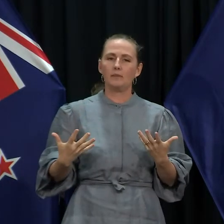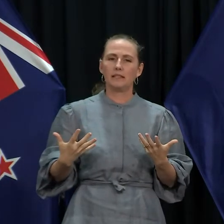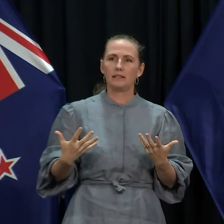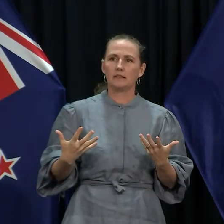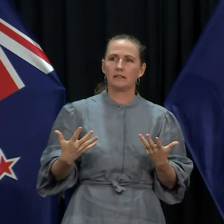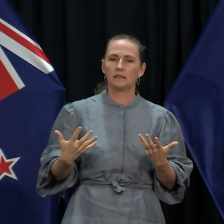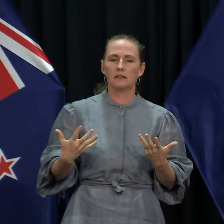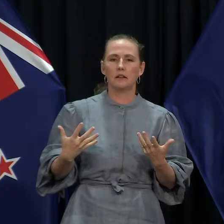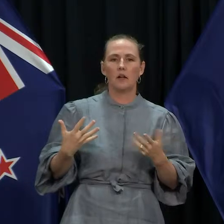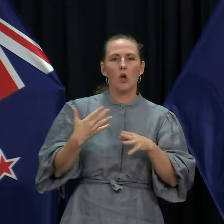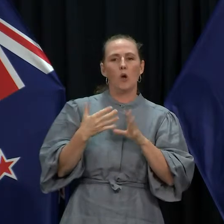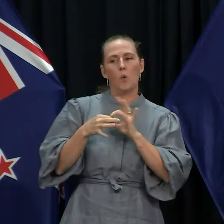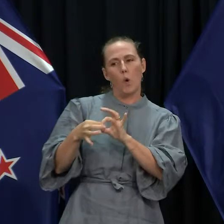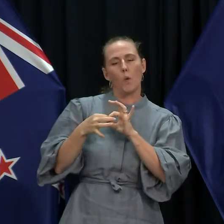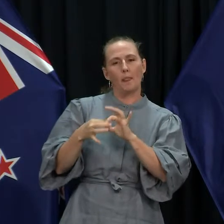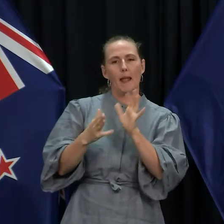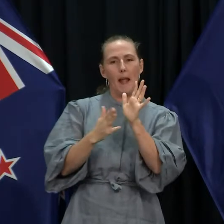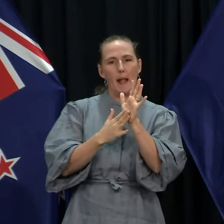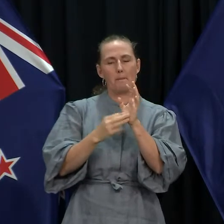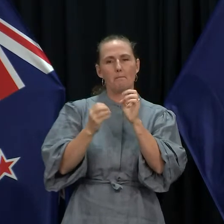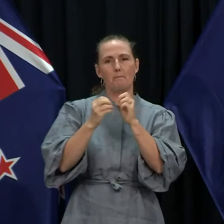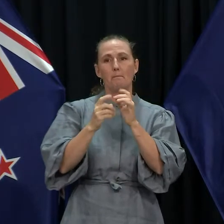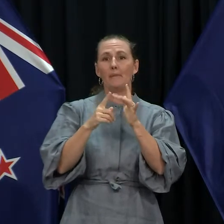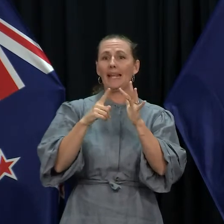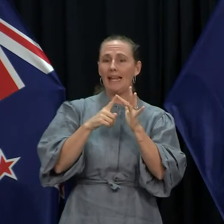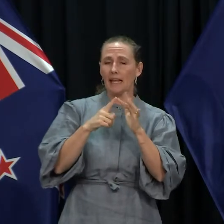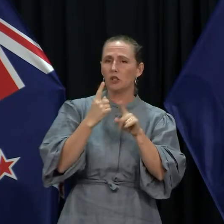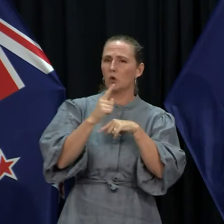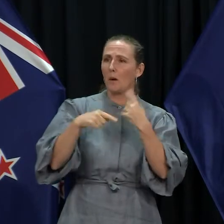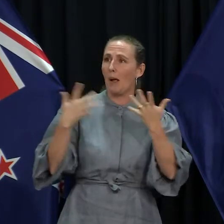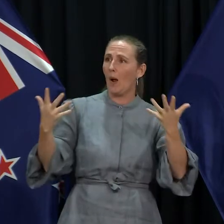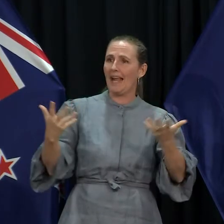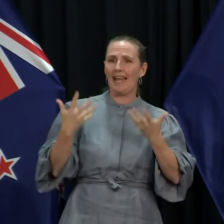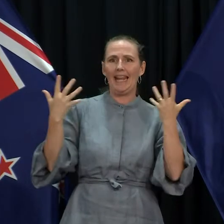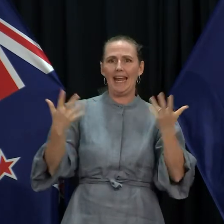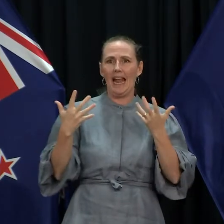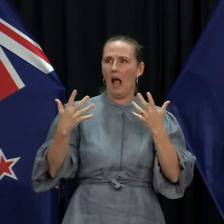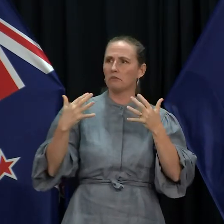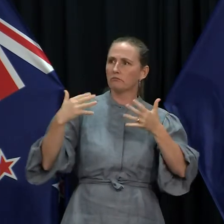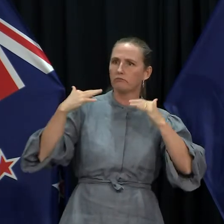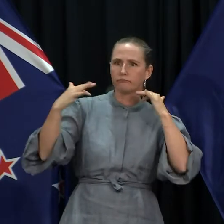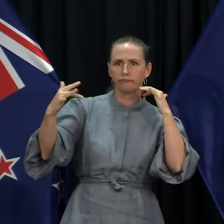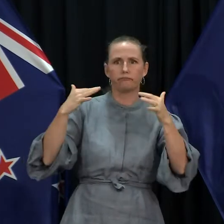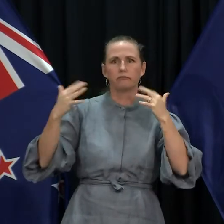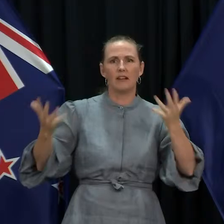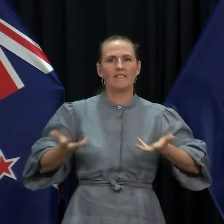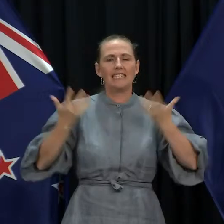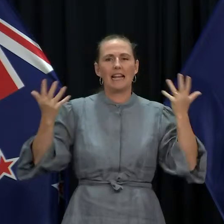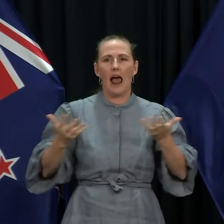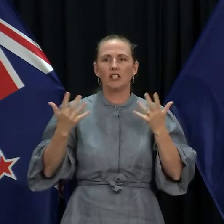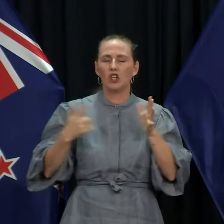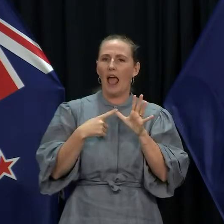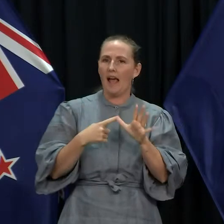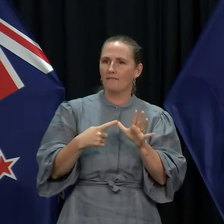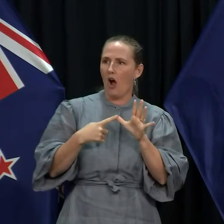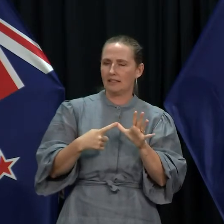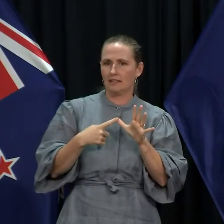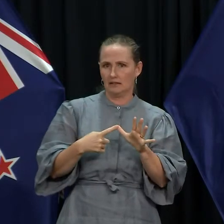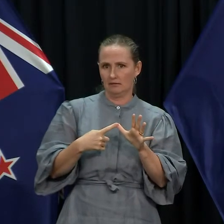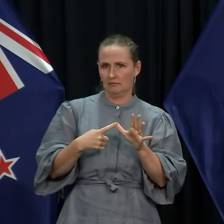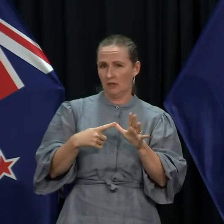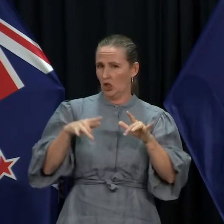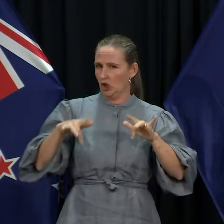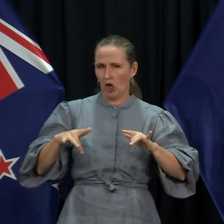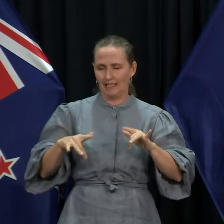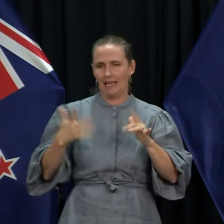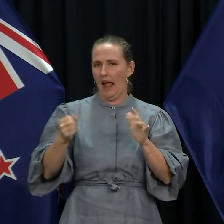in particular on ventilation advice. We haven't looked specifically at standards as yet, but that's something